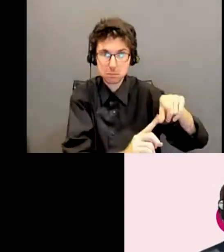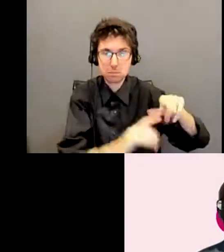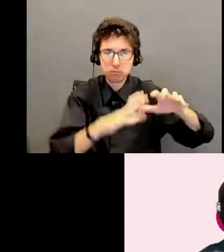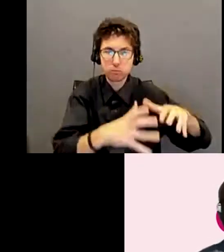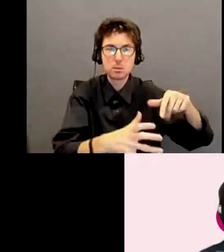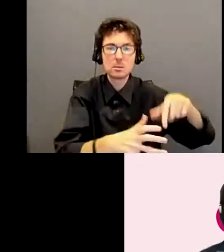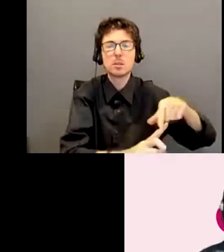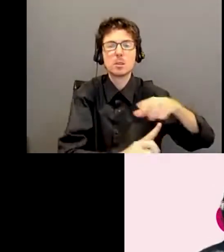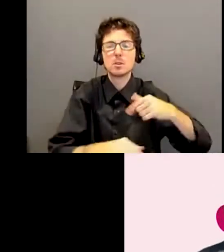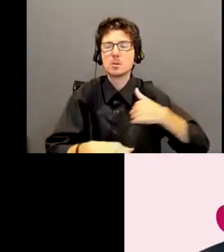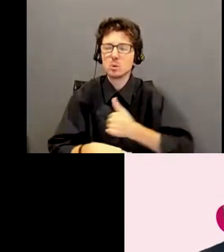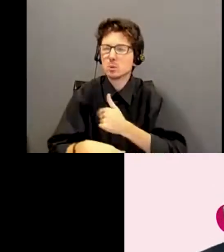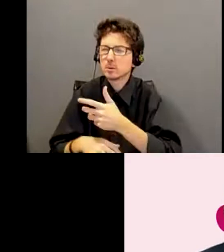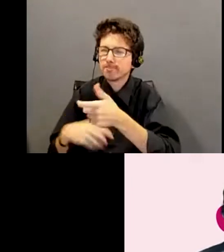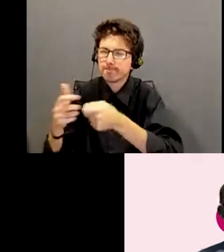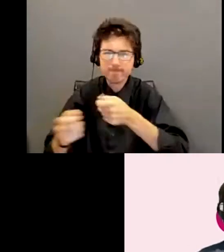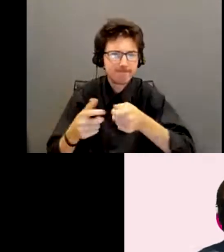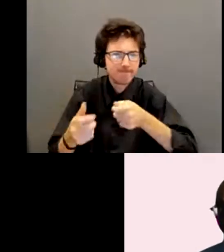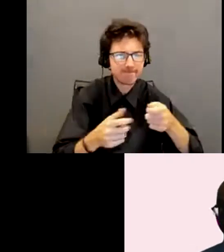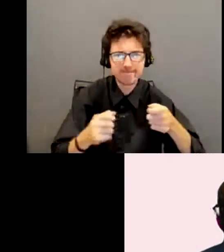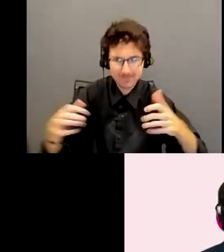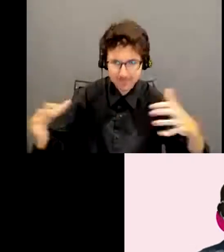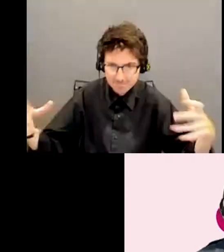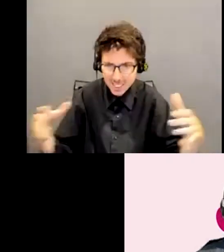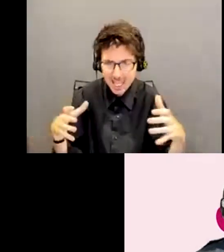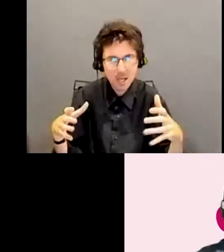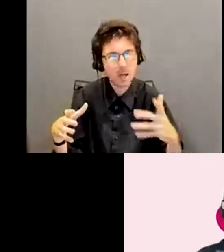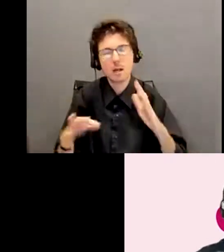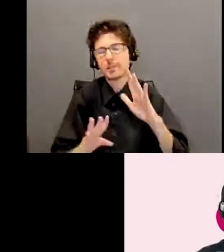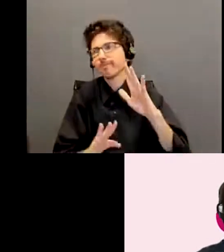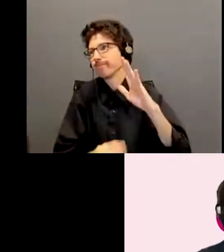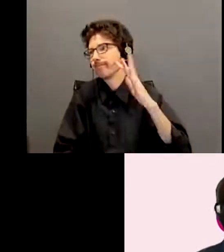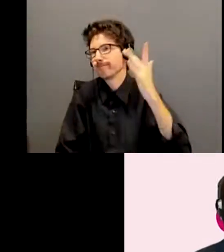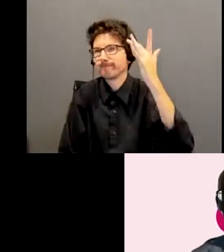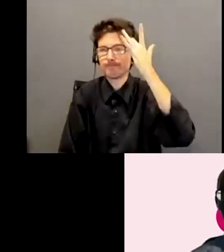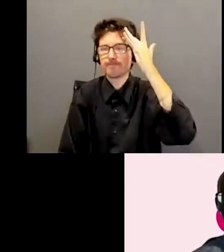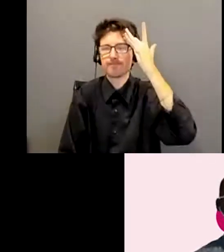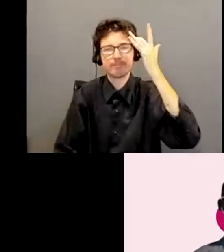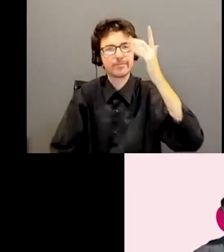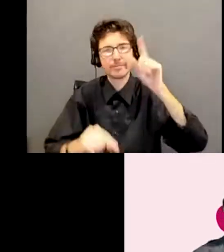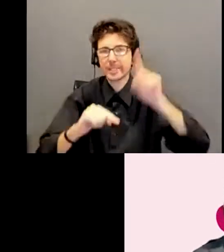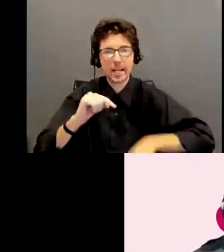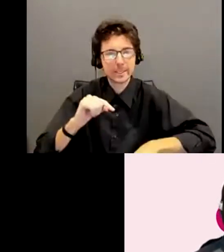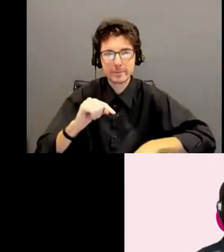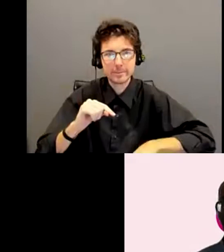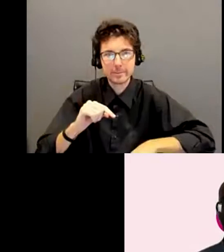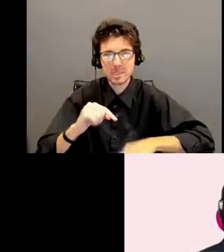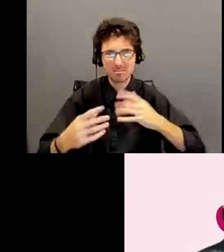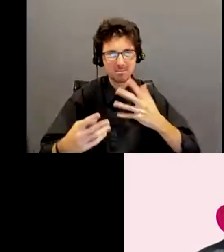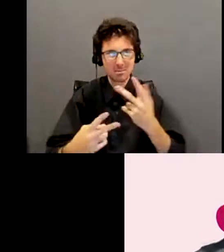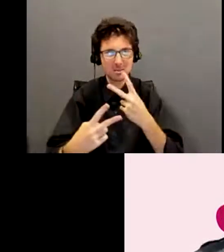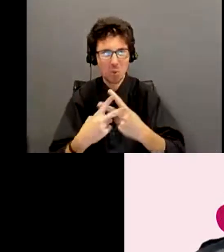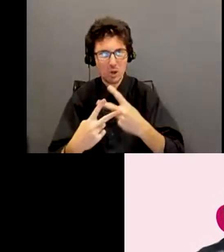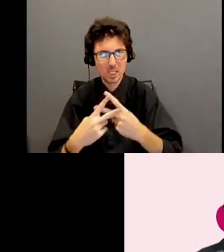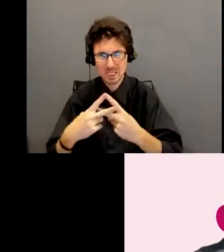children, and we can't because there's a quarantine and we can get them together. What we did is